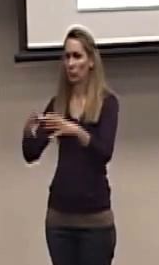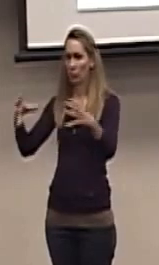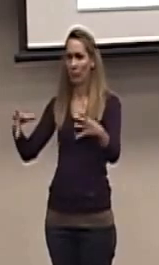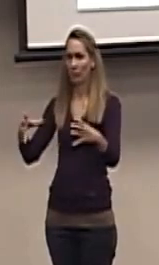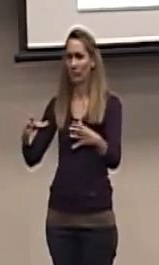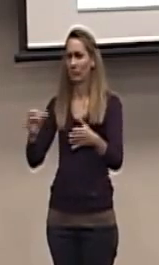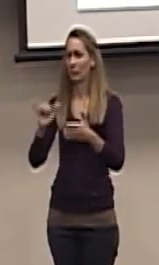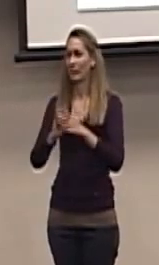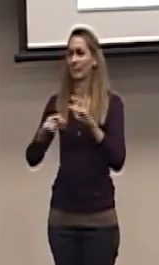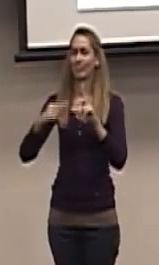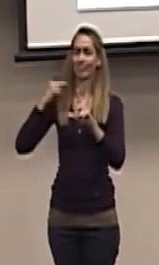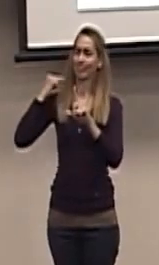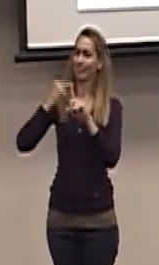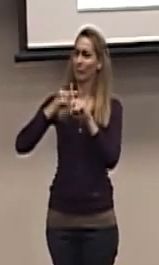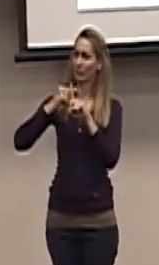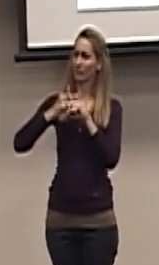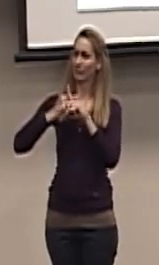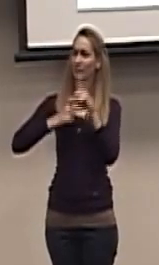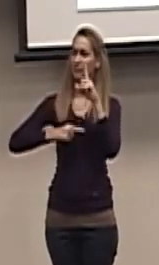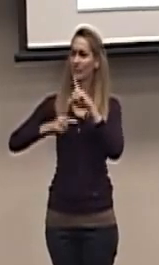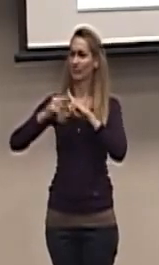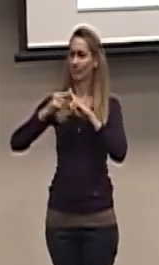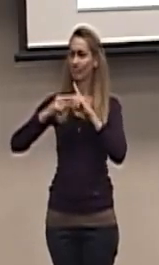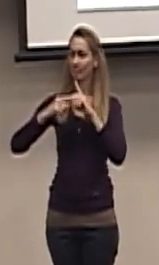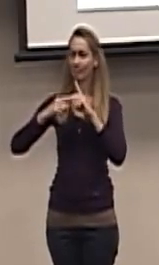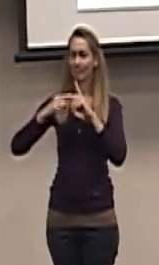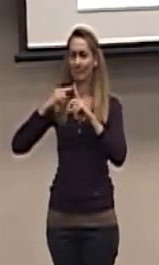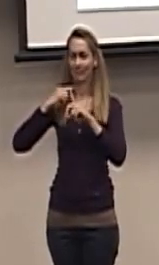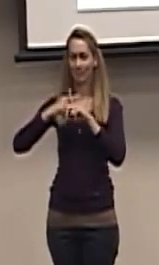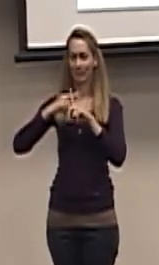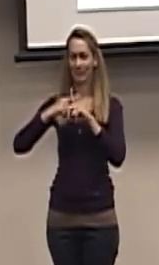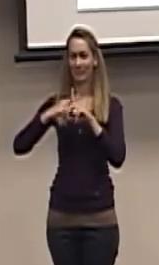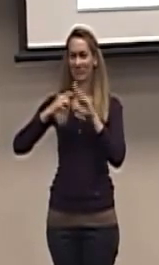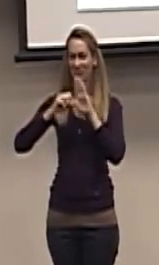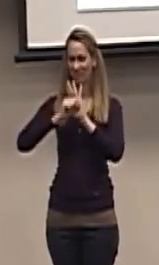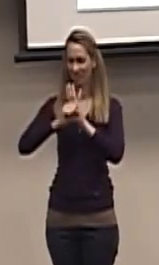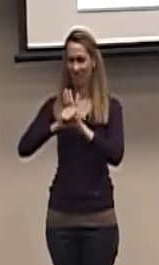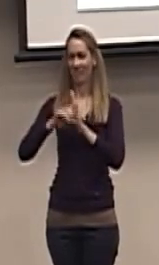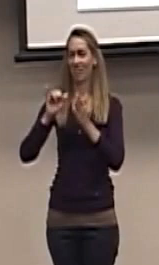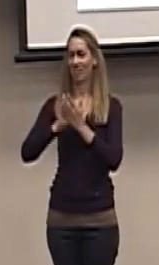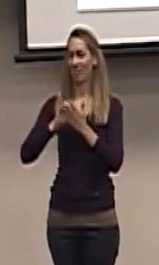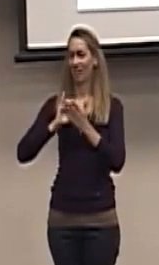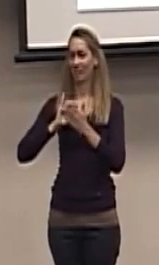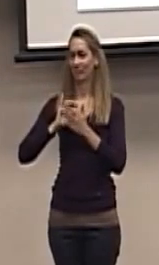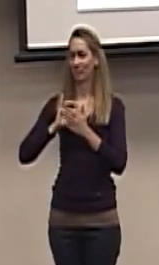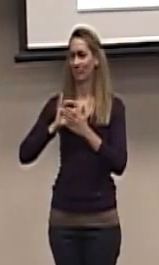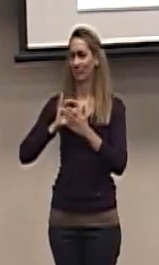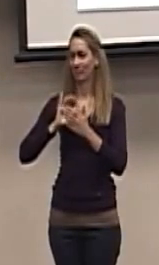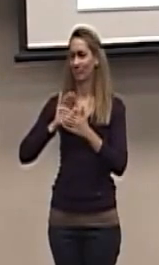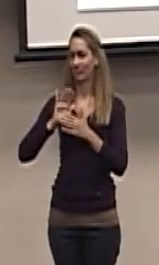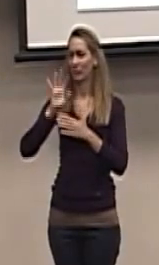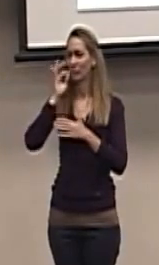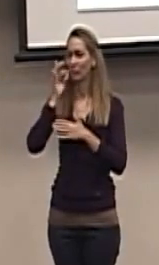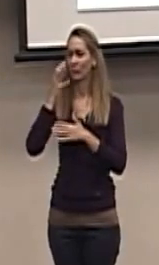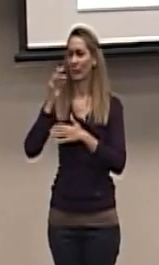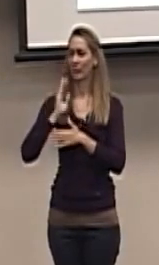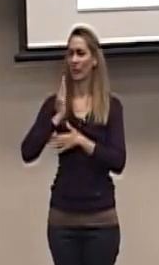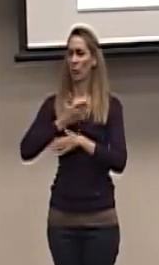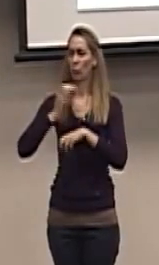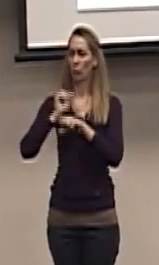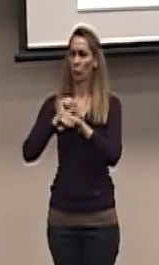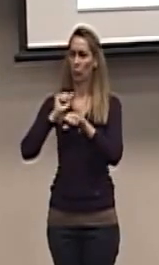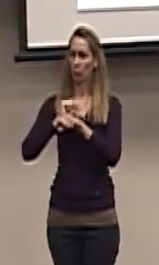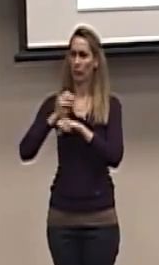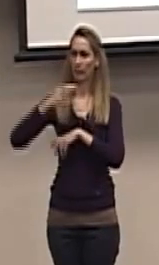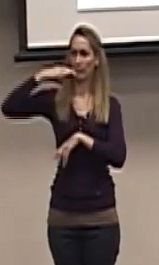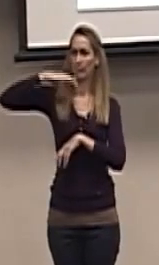positive signs that the fruits of your labor that were sown so many years are benefiting